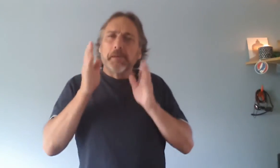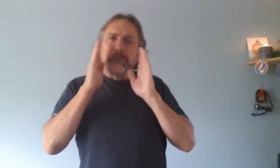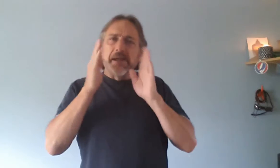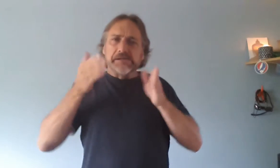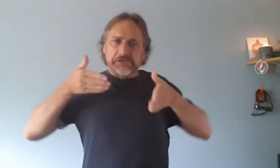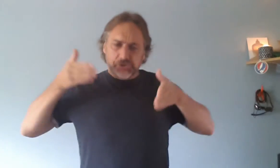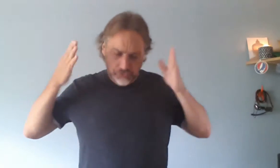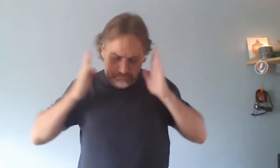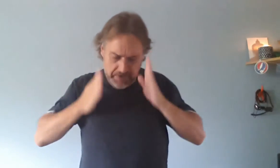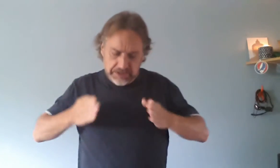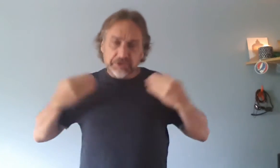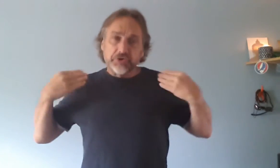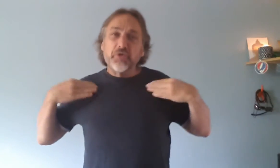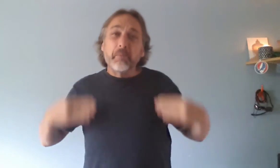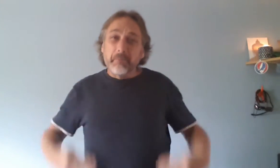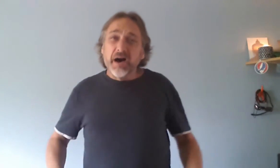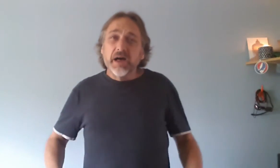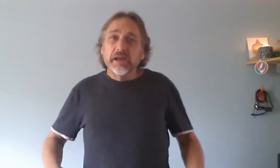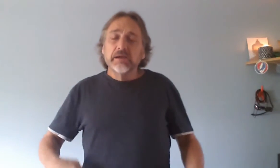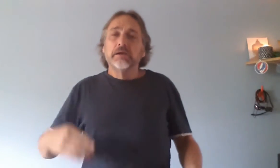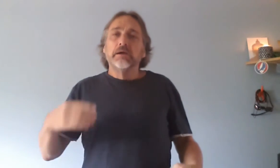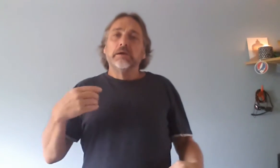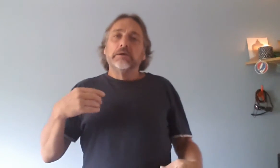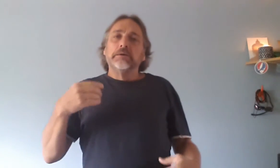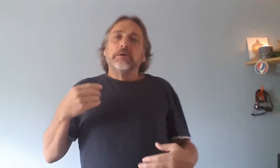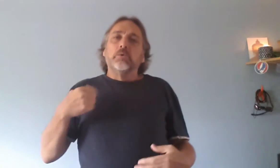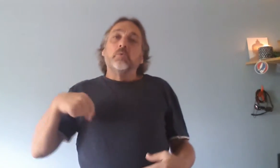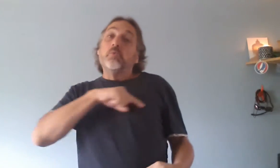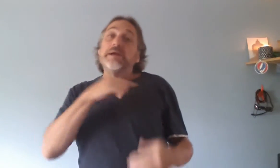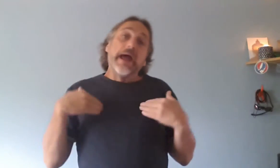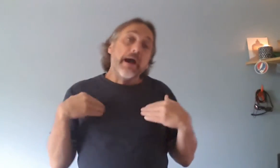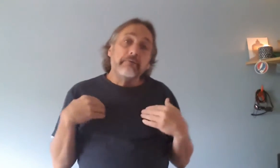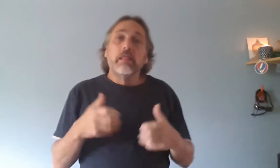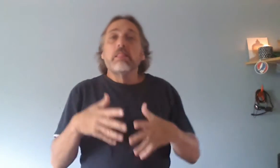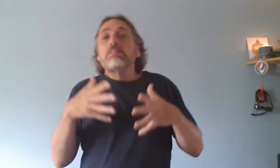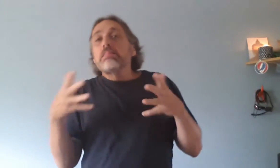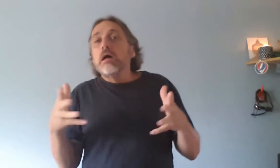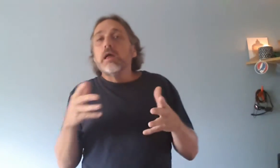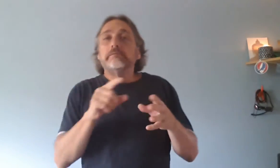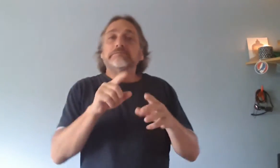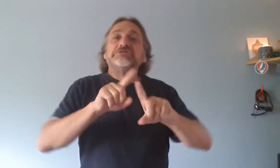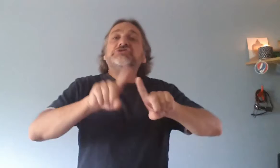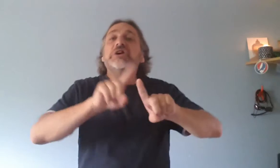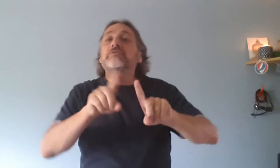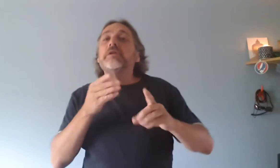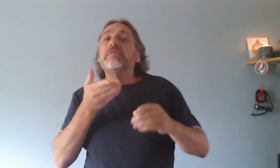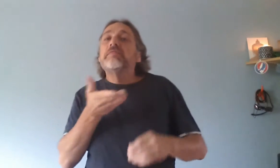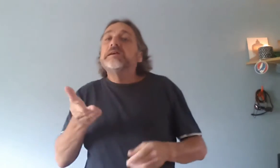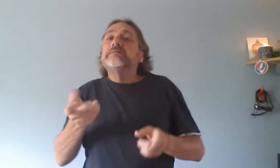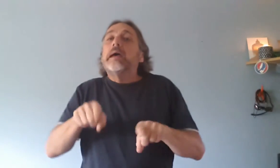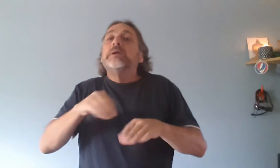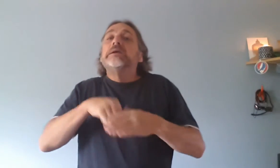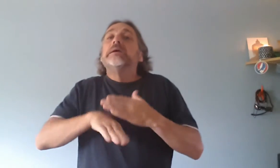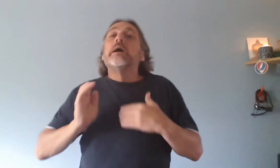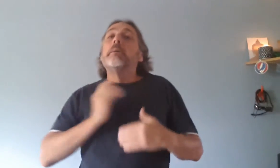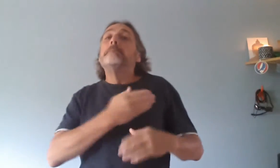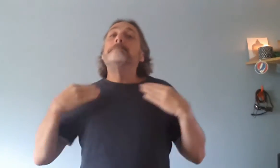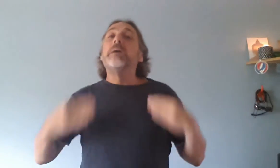these bodily experiences. But a lot of the time, we're just pretty much up here. thinking, and